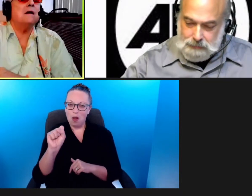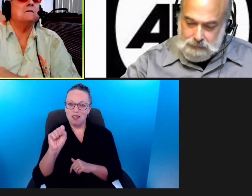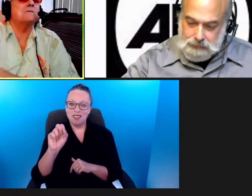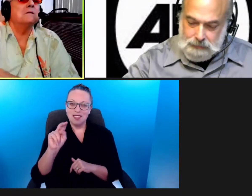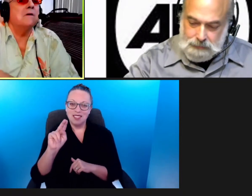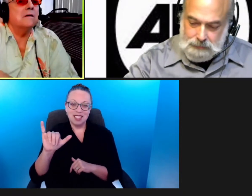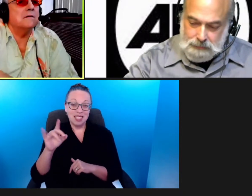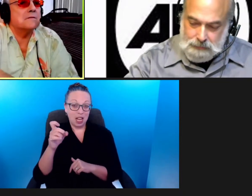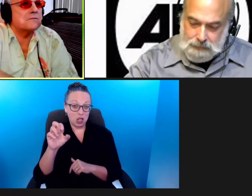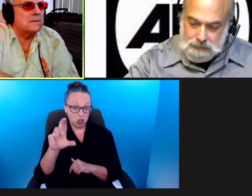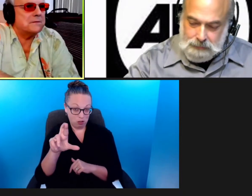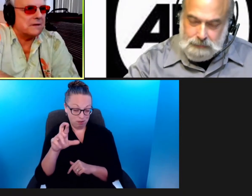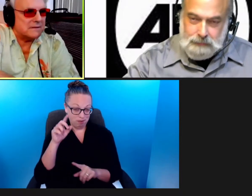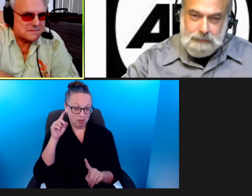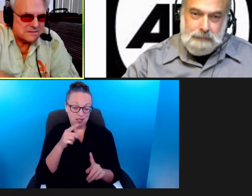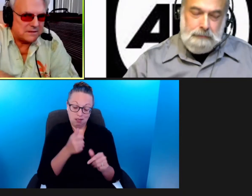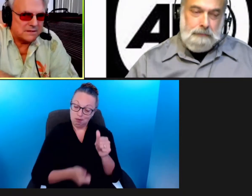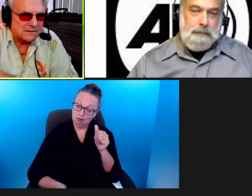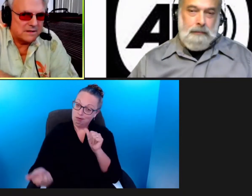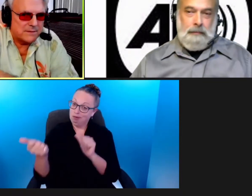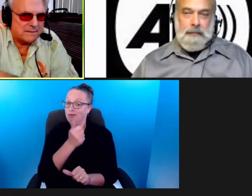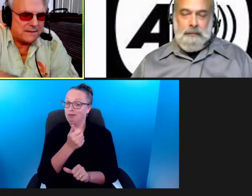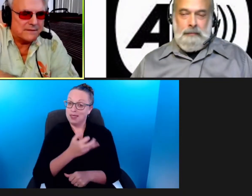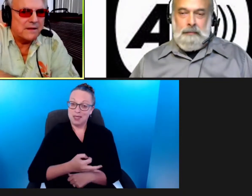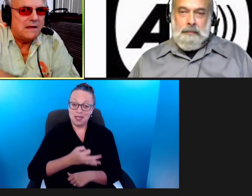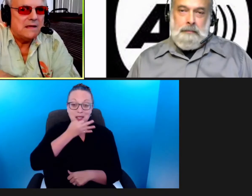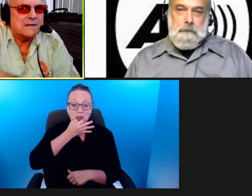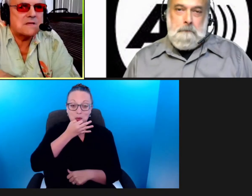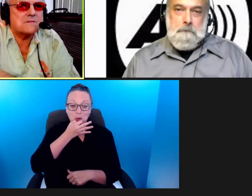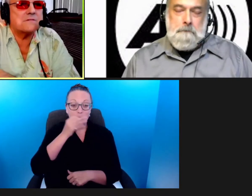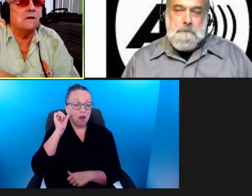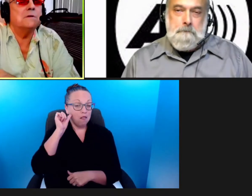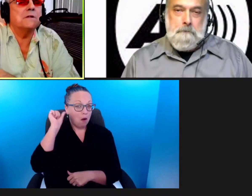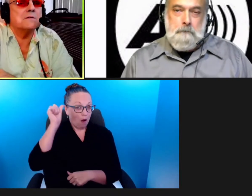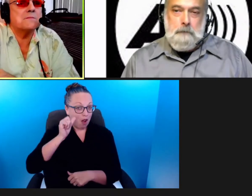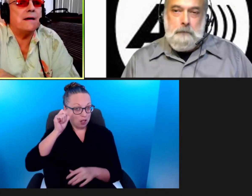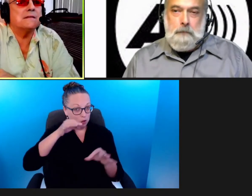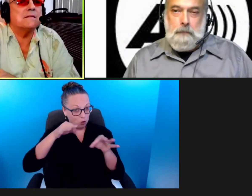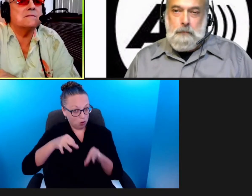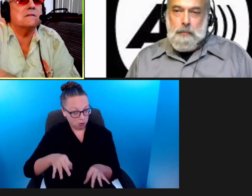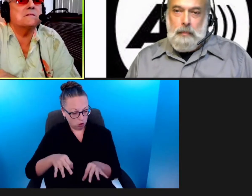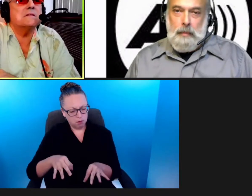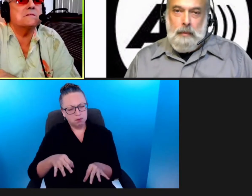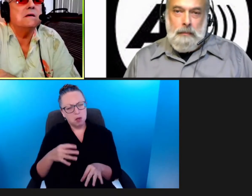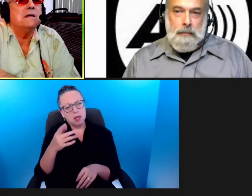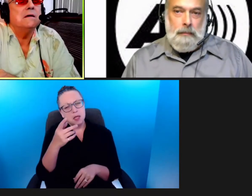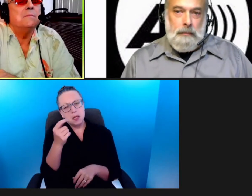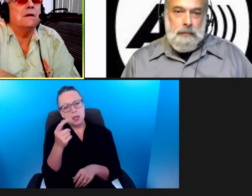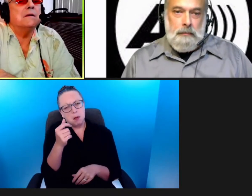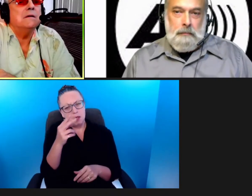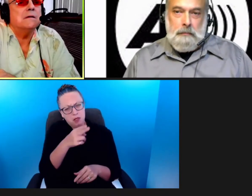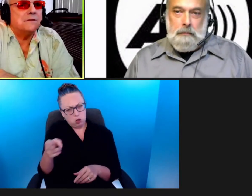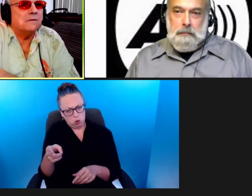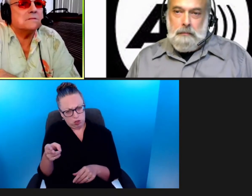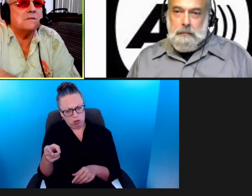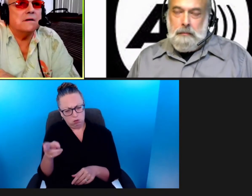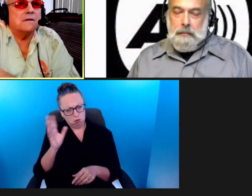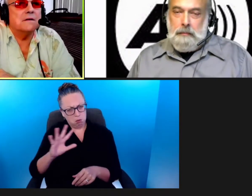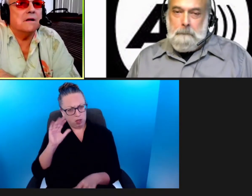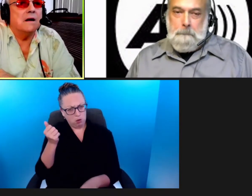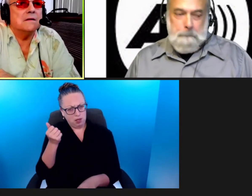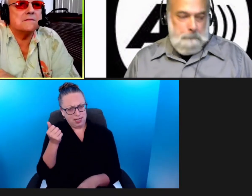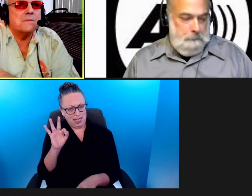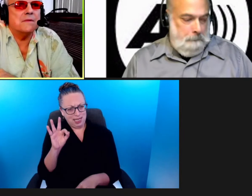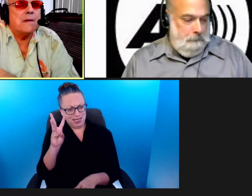Grand Master of Audio Description. I'll talk a little bit about its history, which goes back to the 60s. But Joel